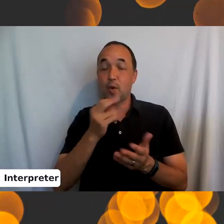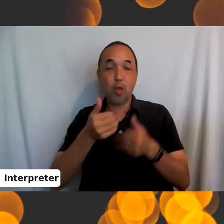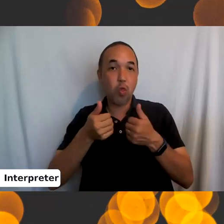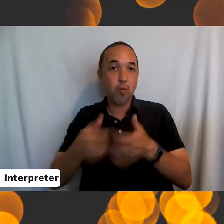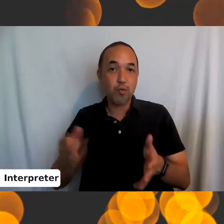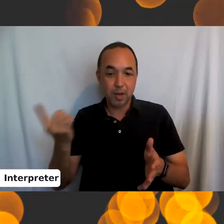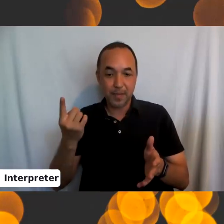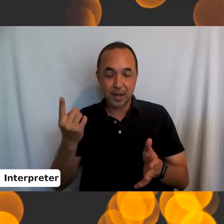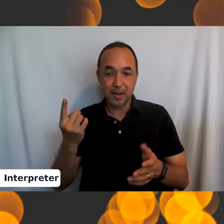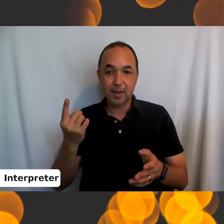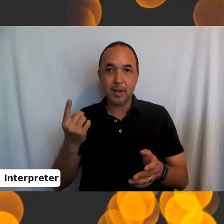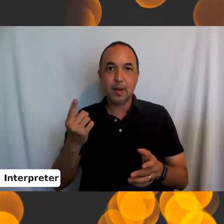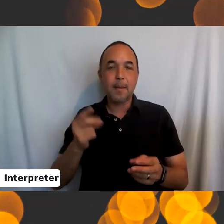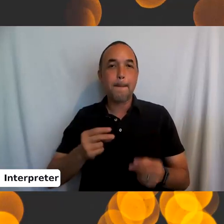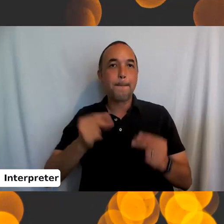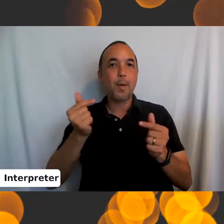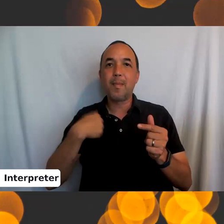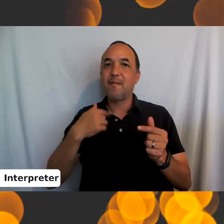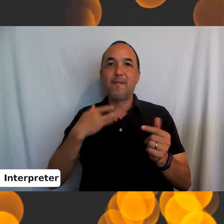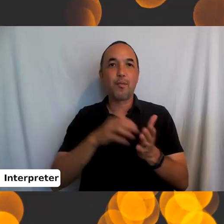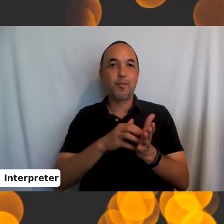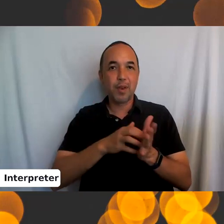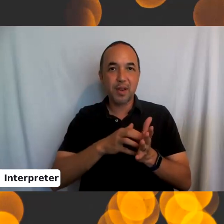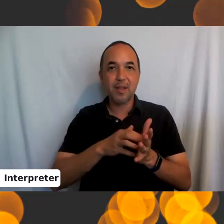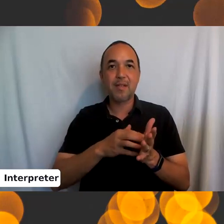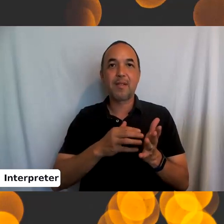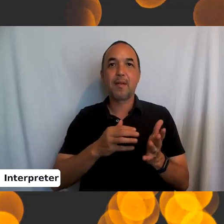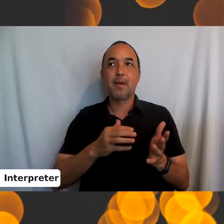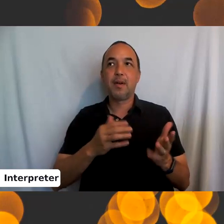will instantly feel more vulnerable. And so I go in